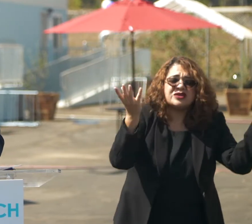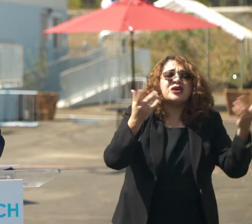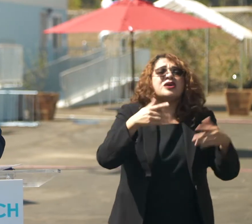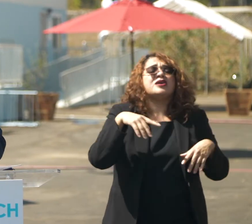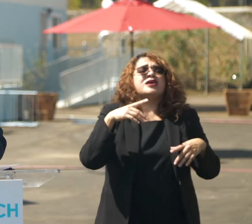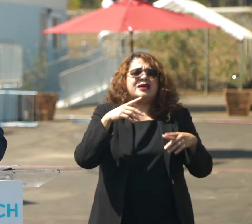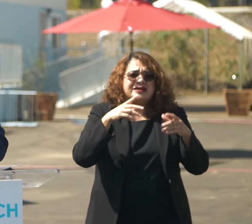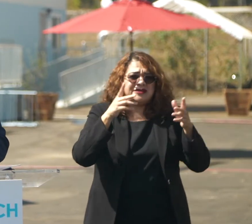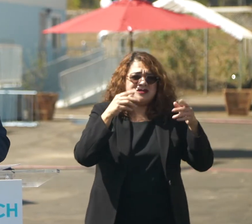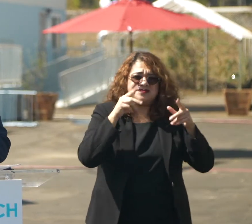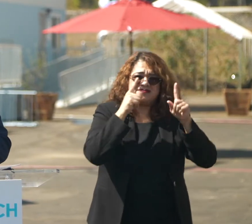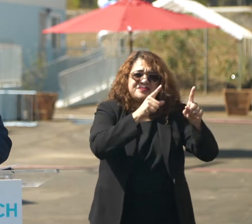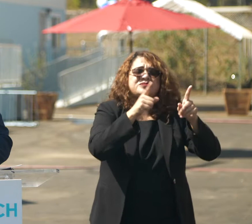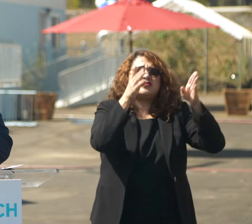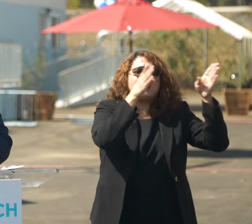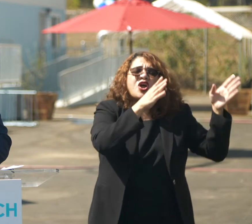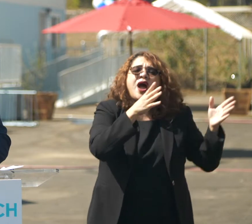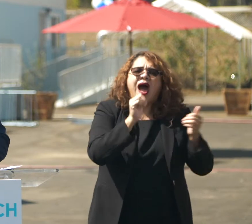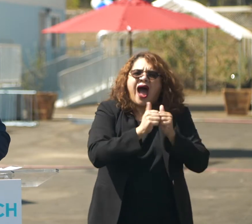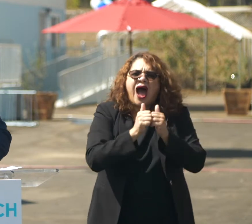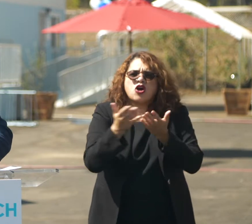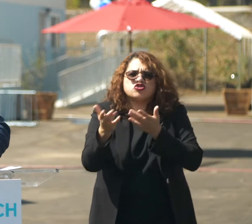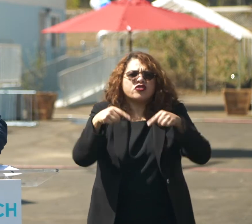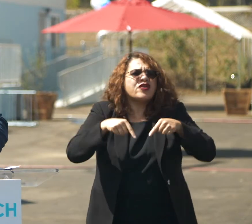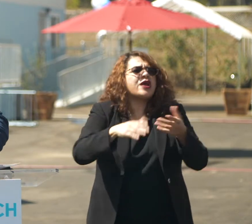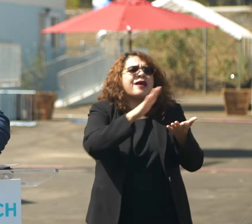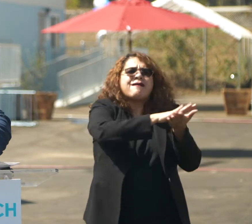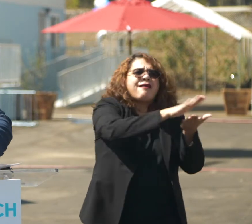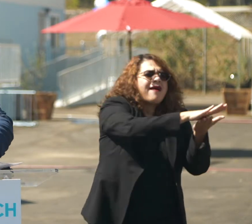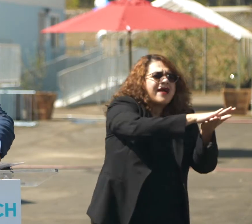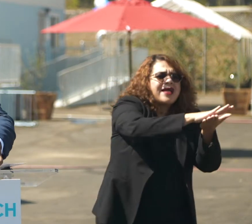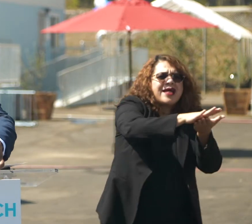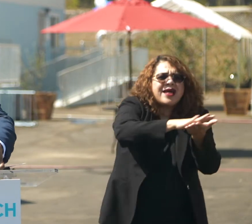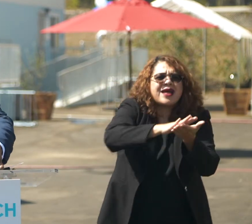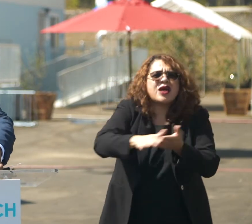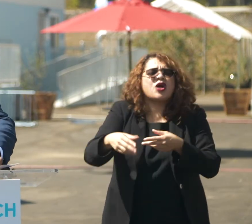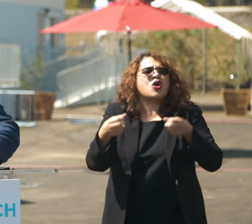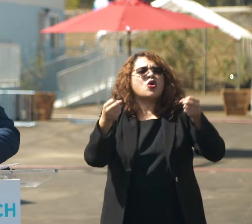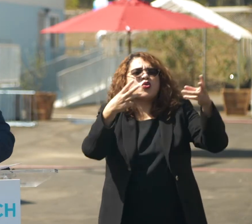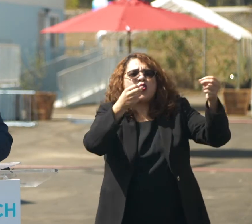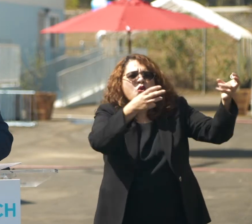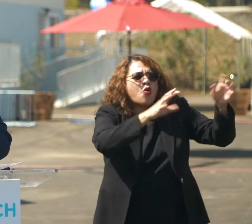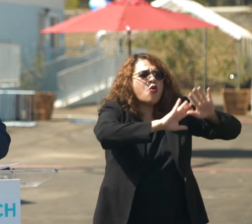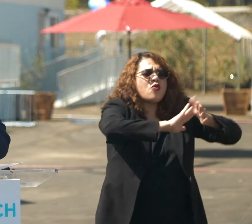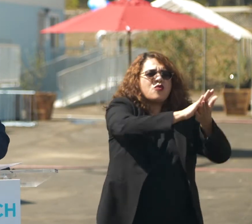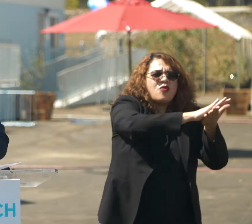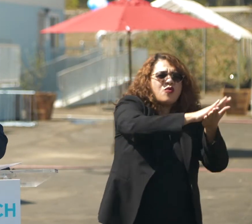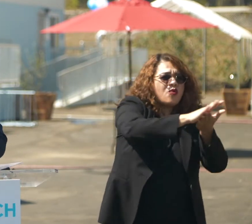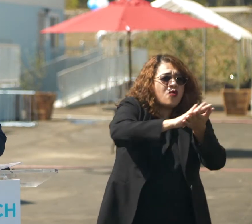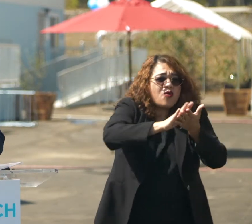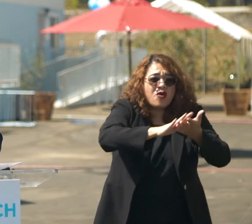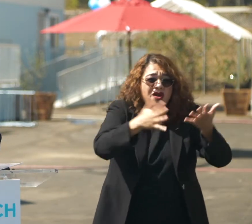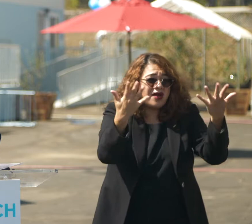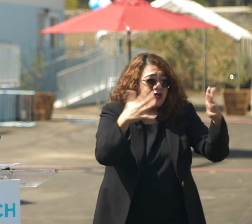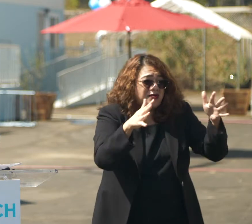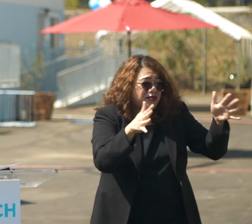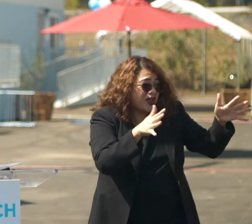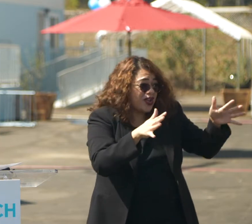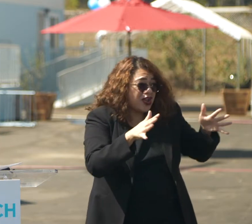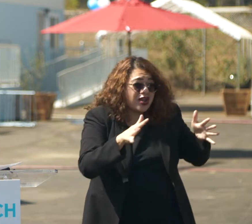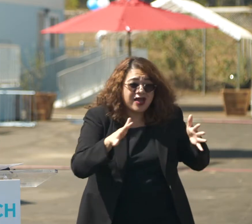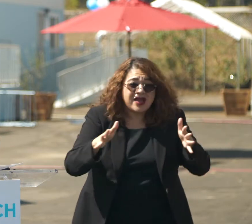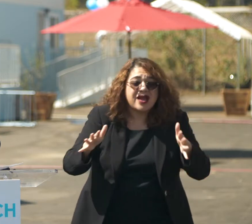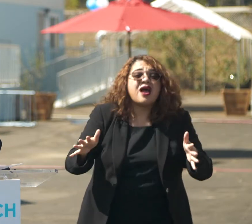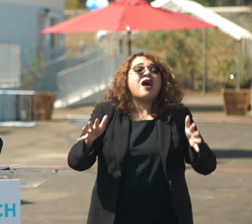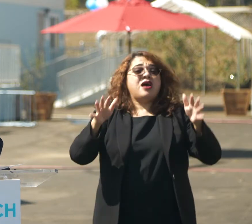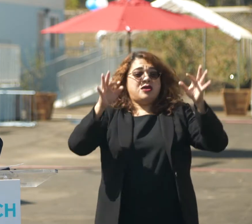outside spaces, clearing debris and items used for outside habitation. And once the Atlantic Bridge community